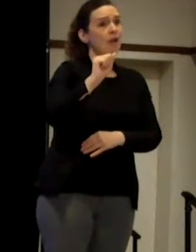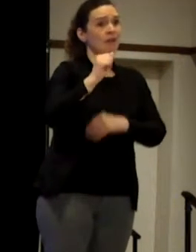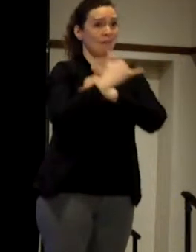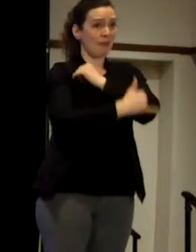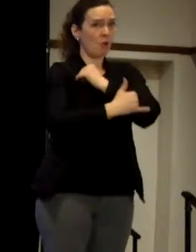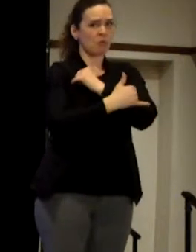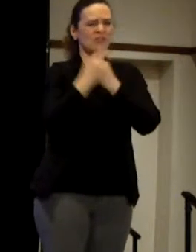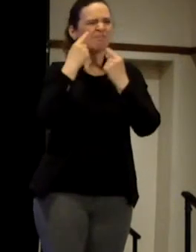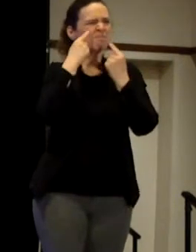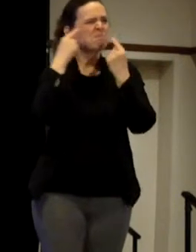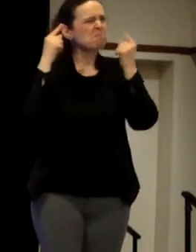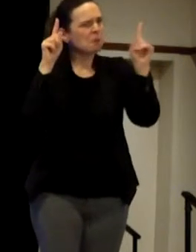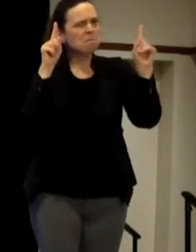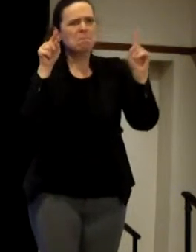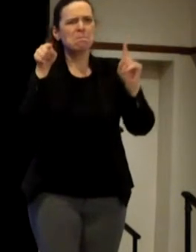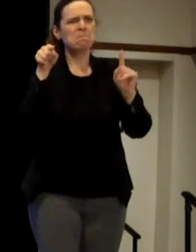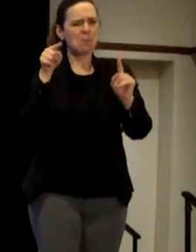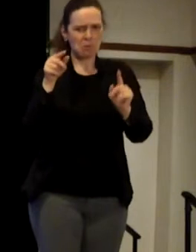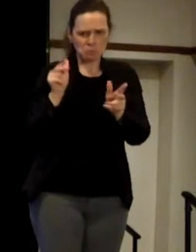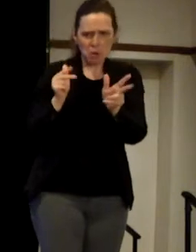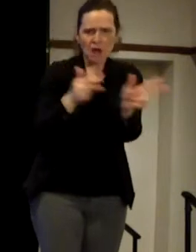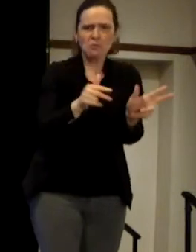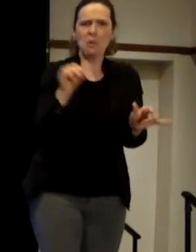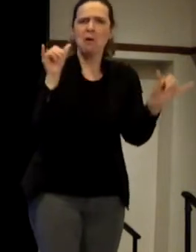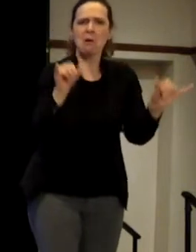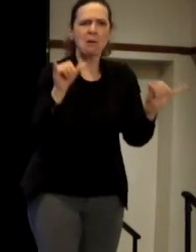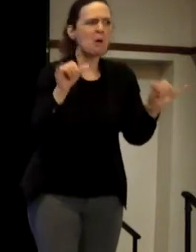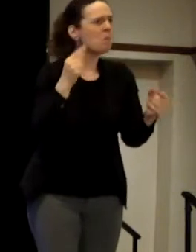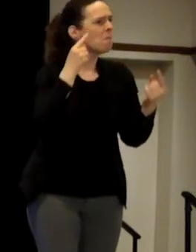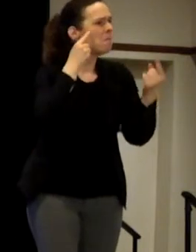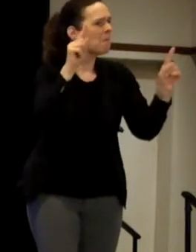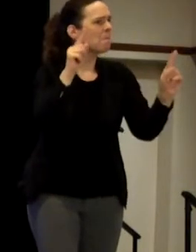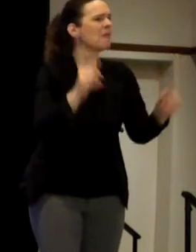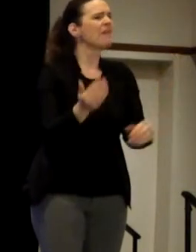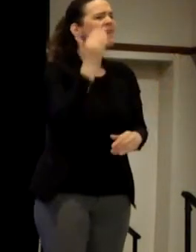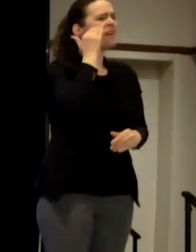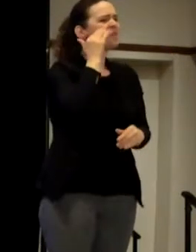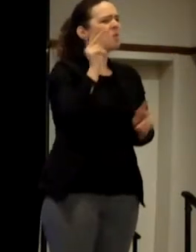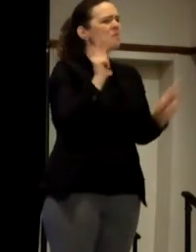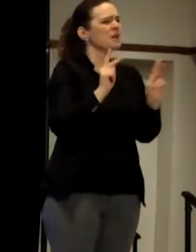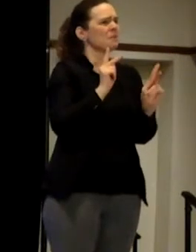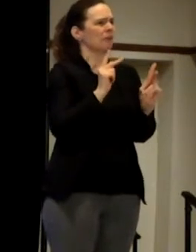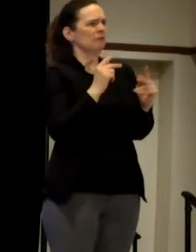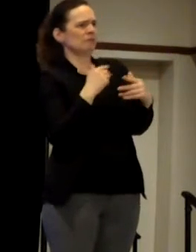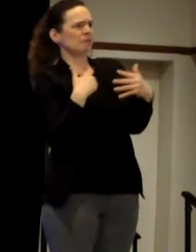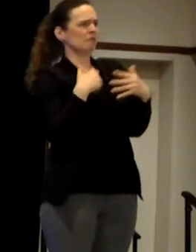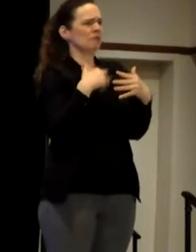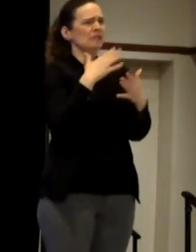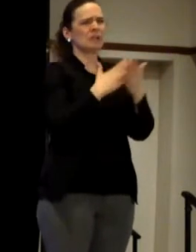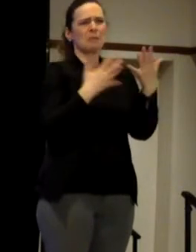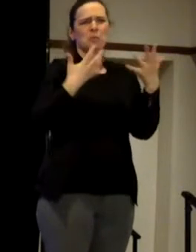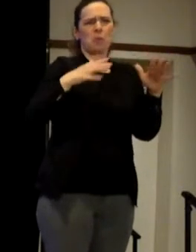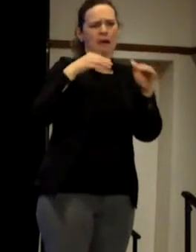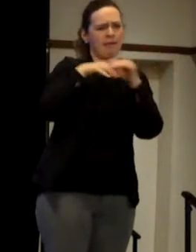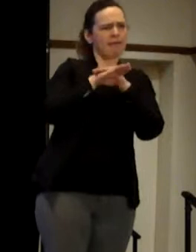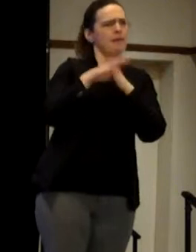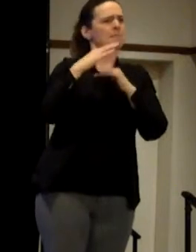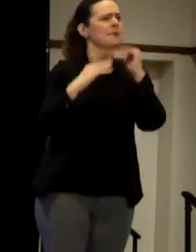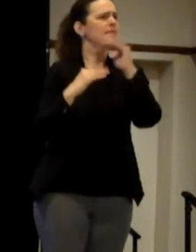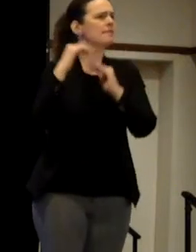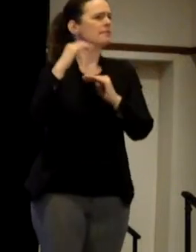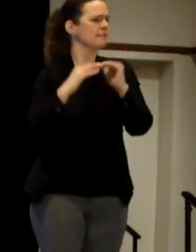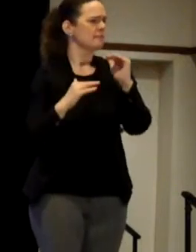come into whether it's the Expo Center at the fairgrounds or the On Center, and this allows you to go to Shoppingtown, which